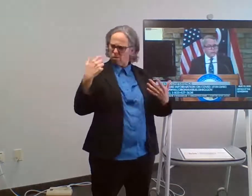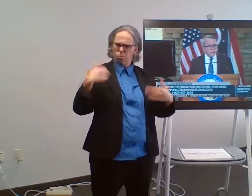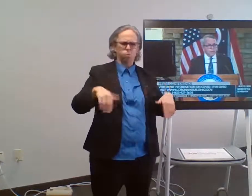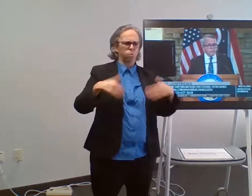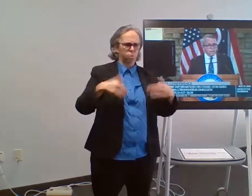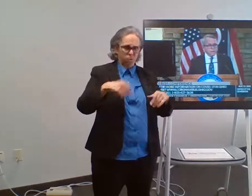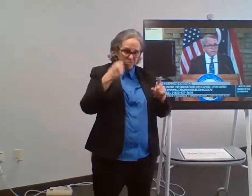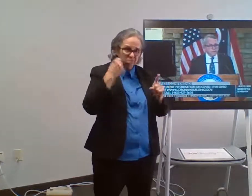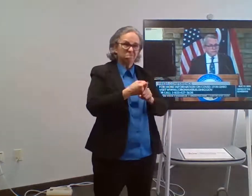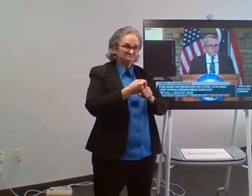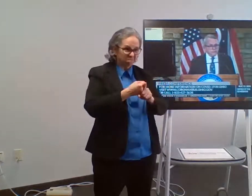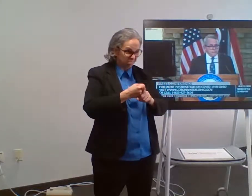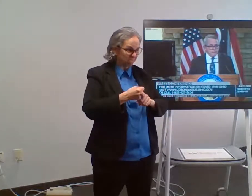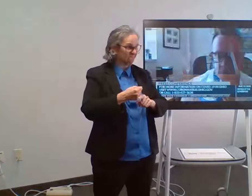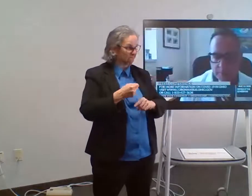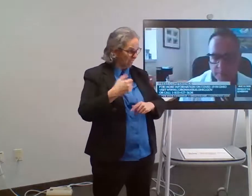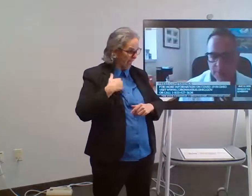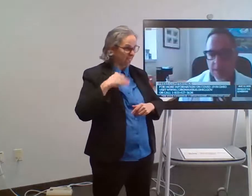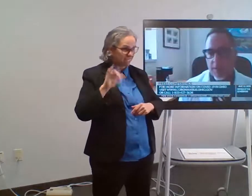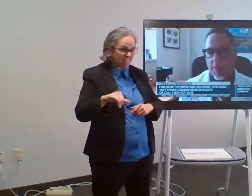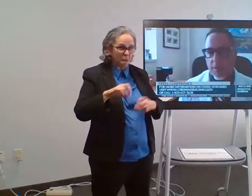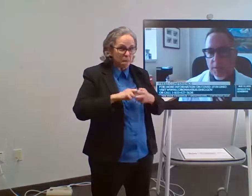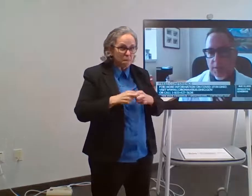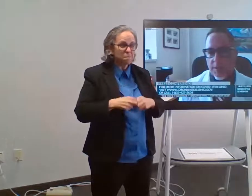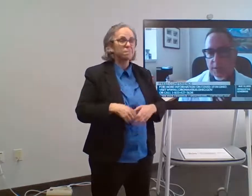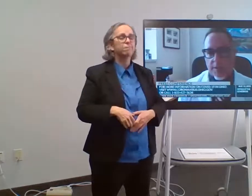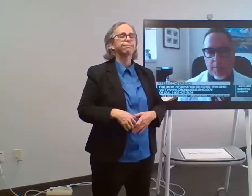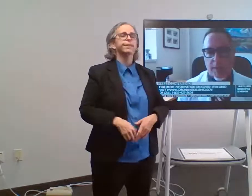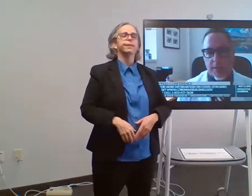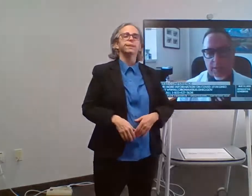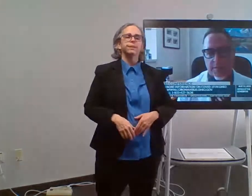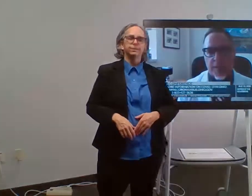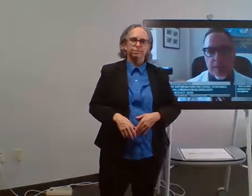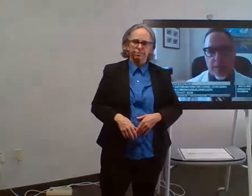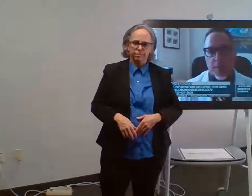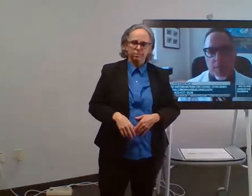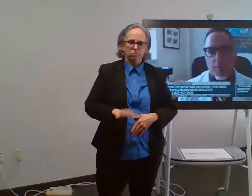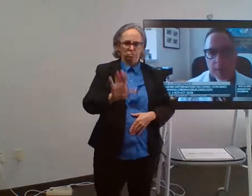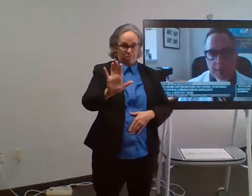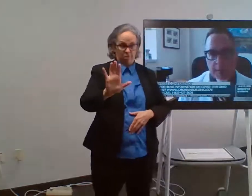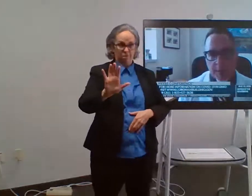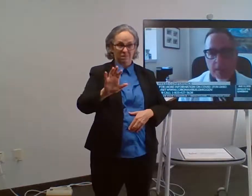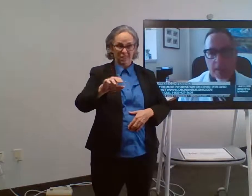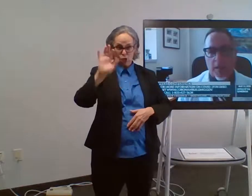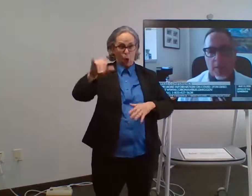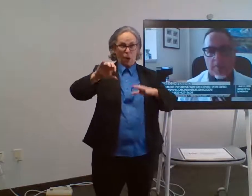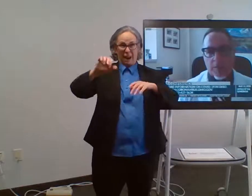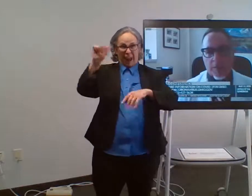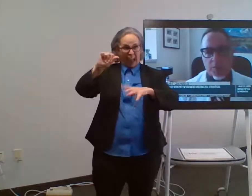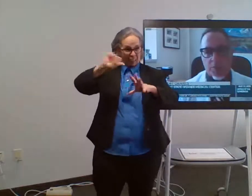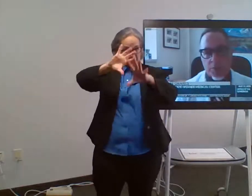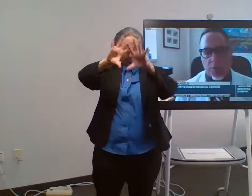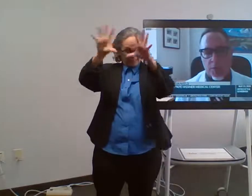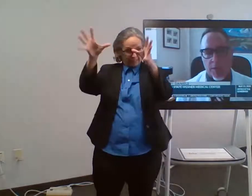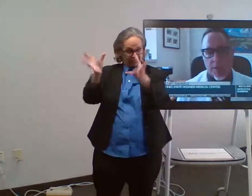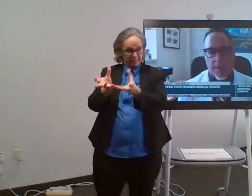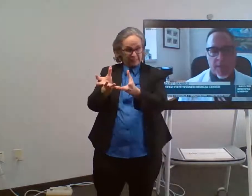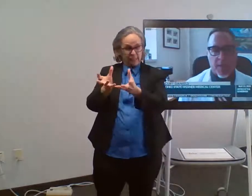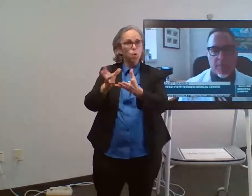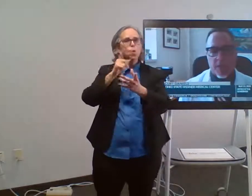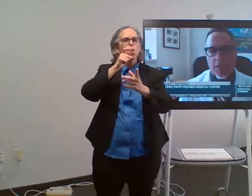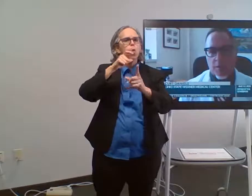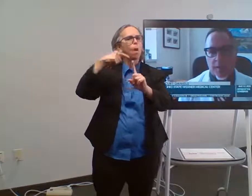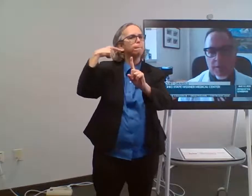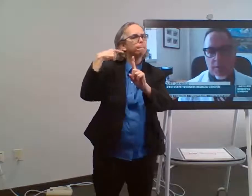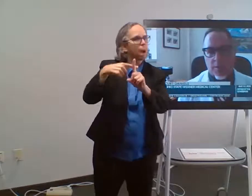myocarditis? That's 10 to 13% of those that tested positive that were sent our way. So there's certainly ones that may